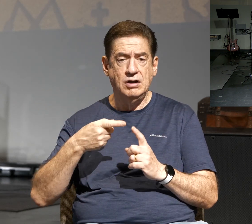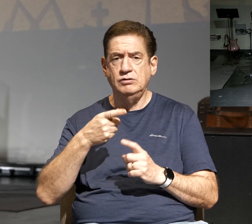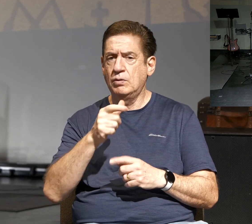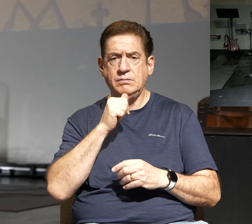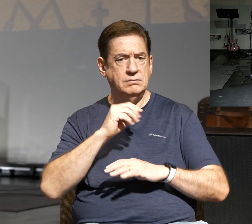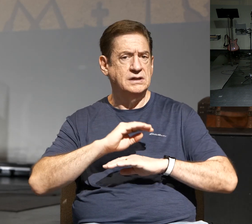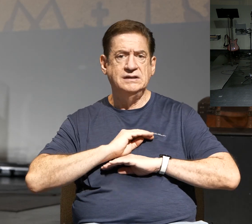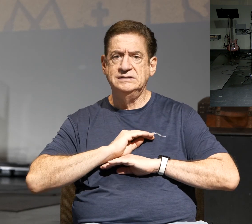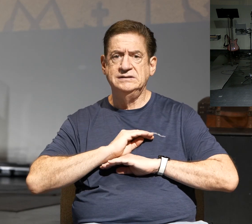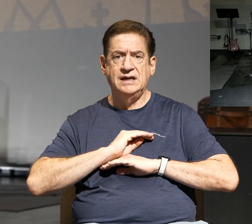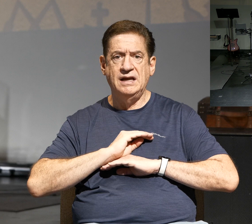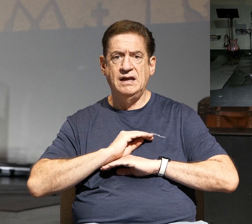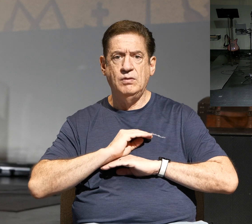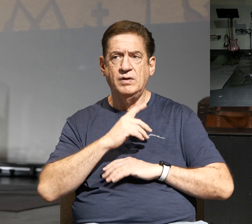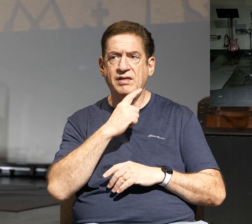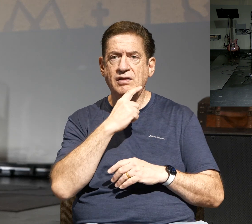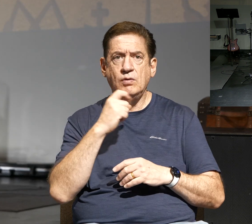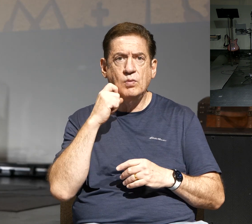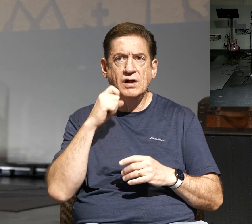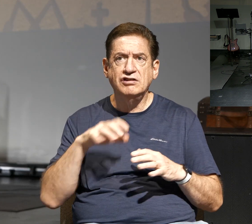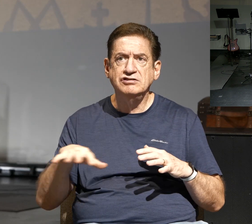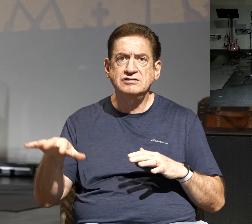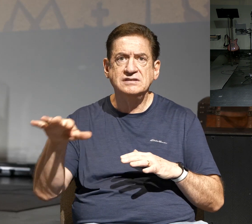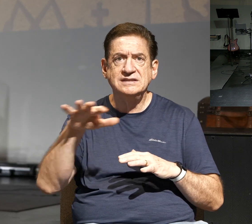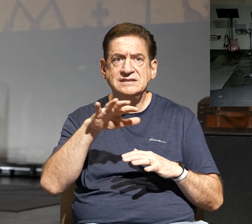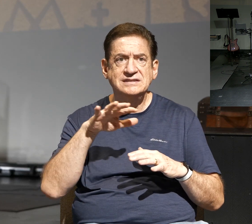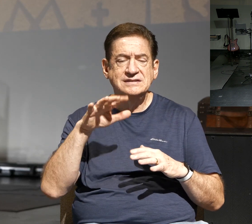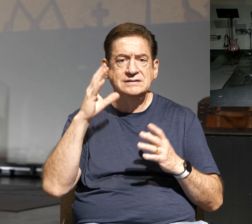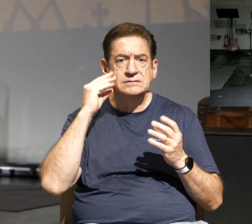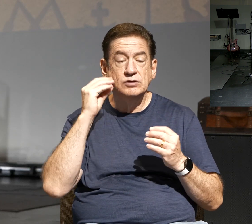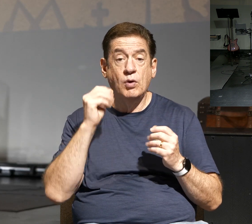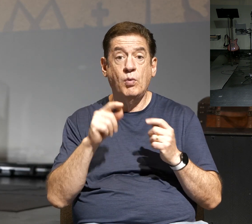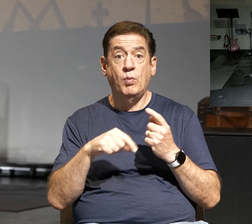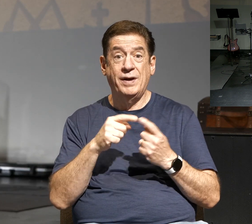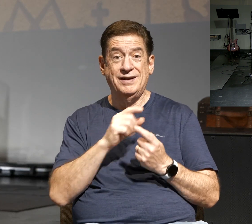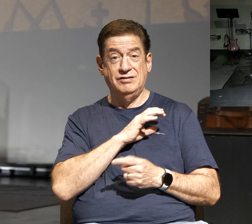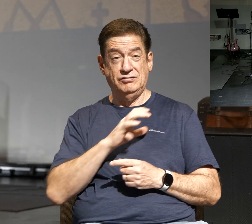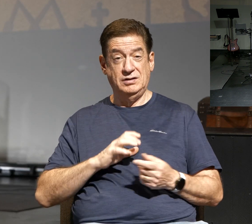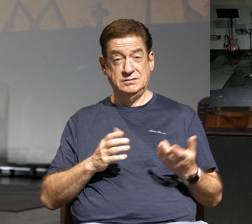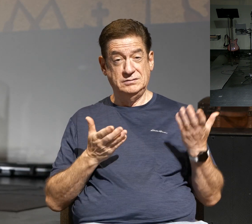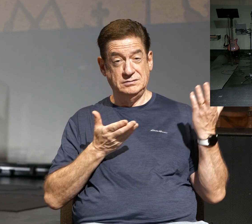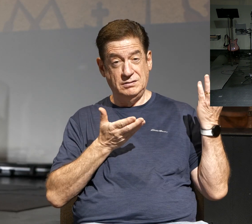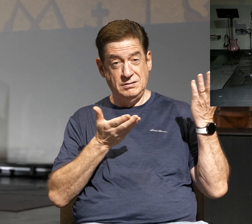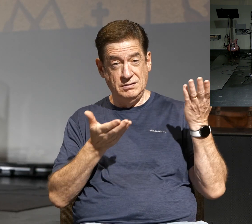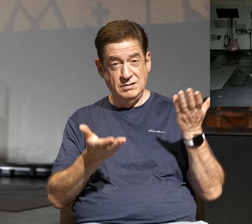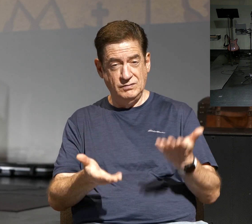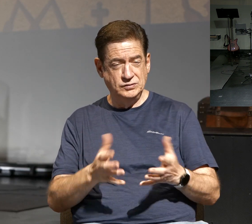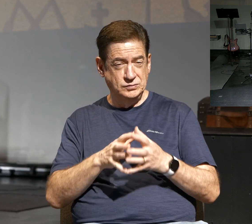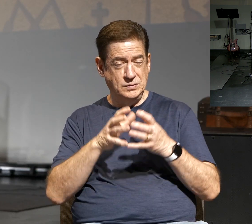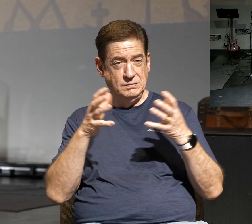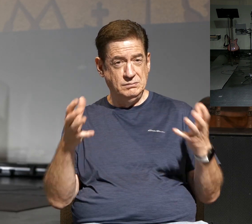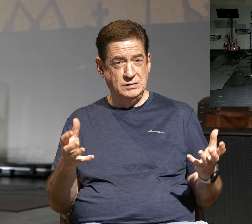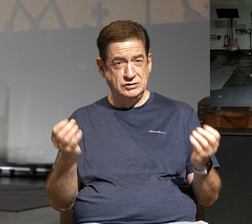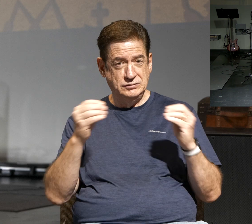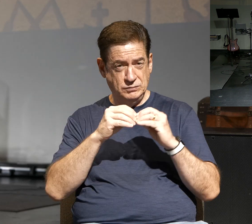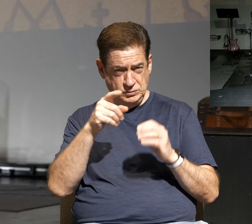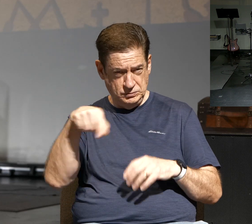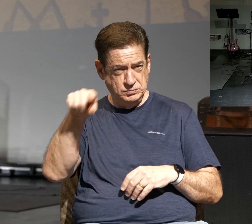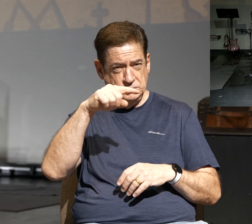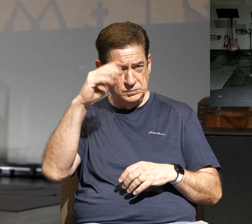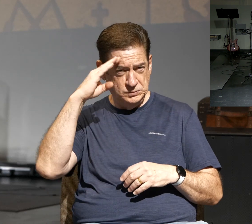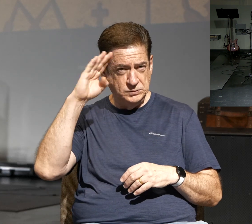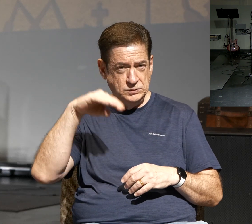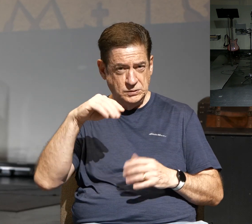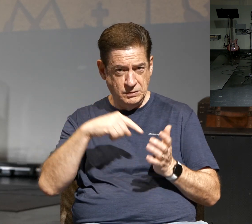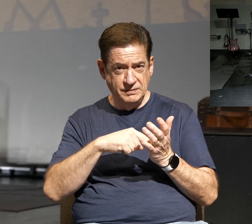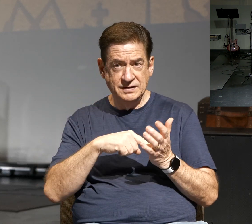with a wilderness experience when Christ offers us so much more. You guys know this. There was a